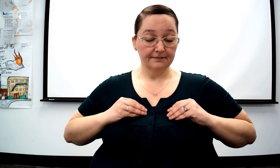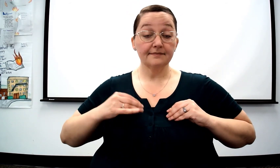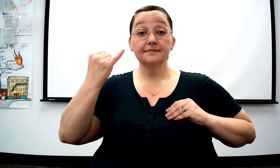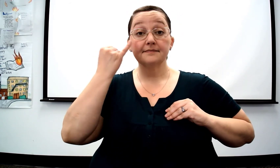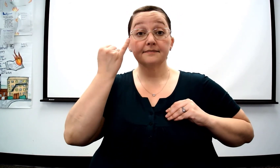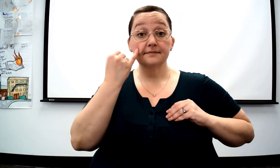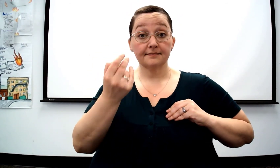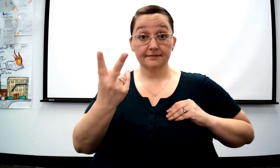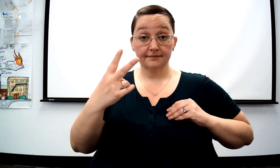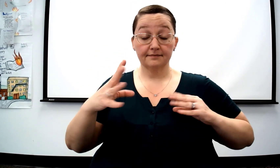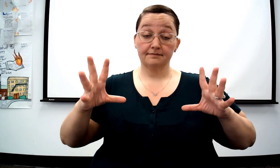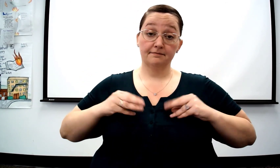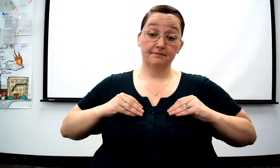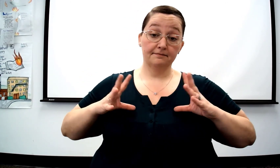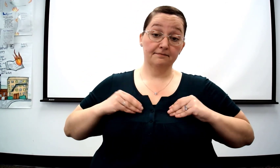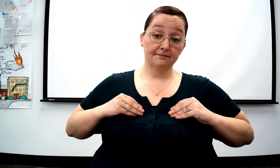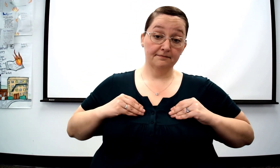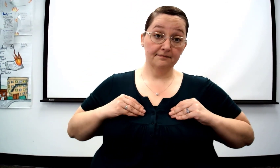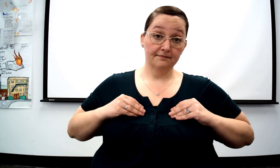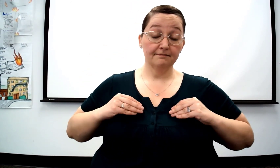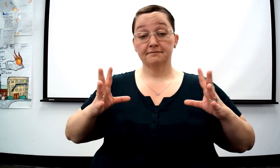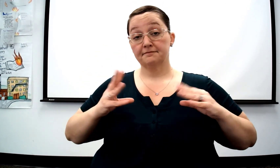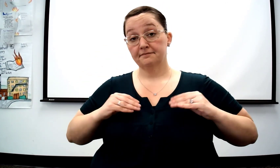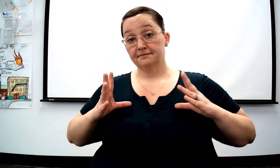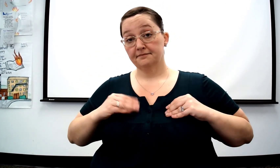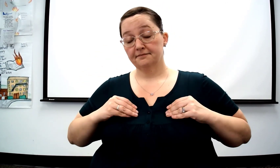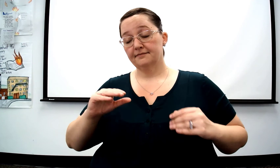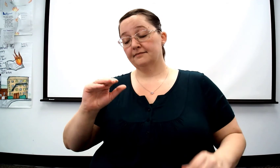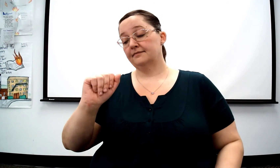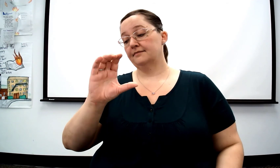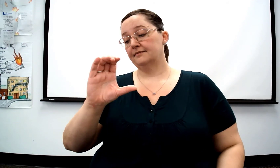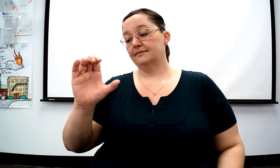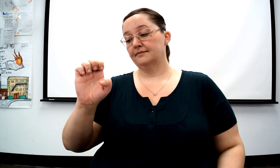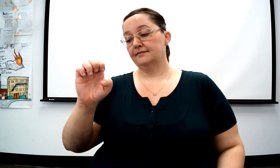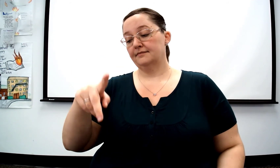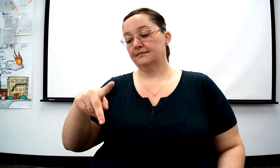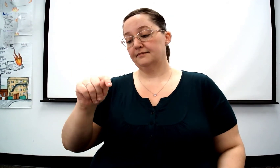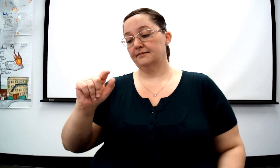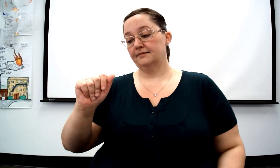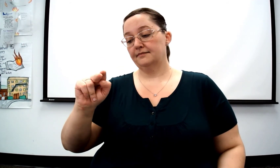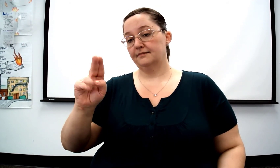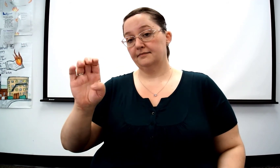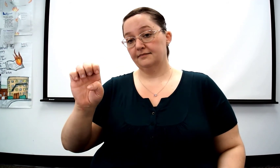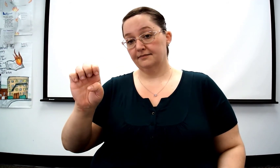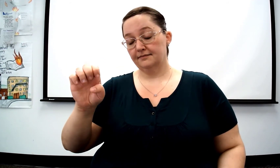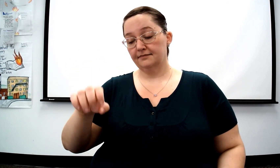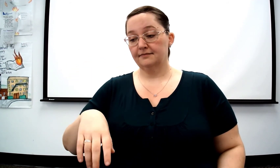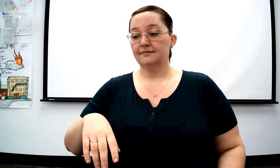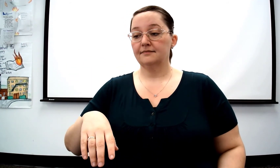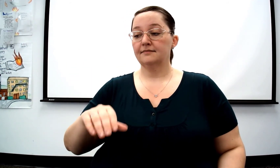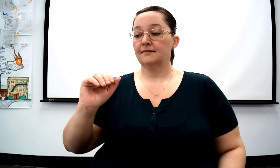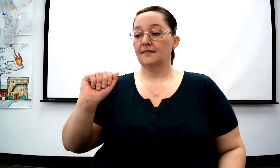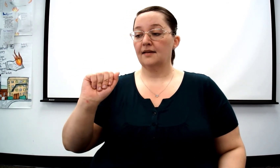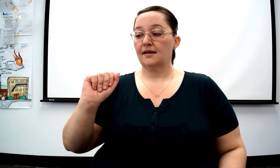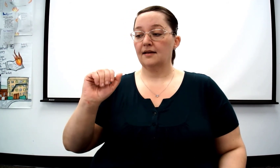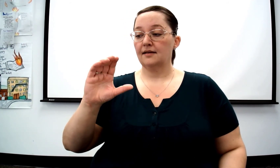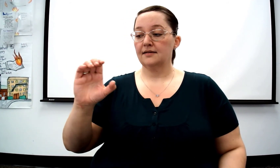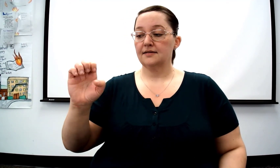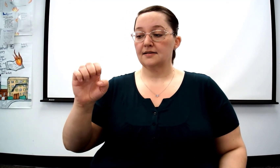Accept. If you do it twice, that would be acceptance or acceptable.